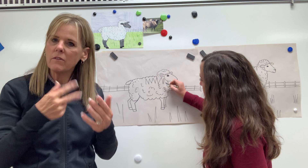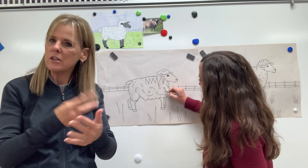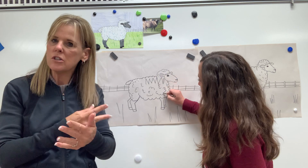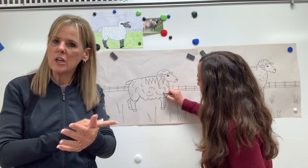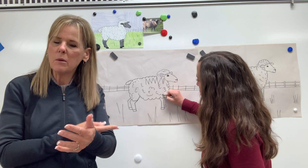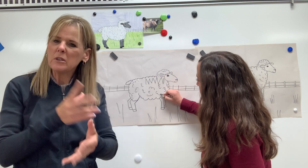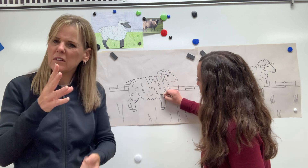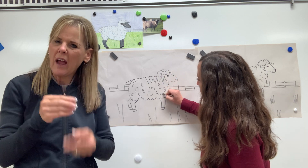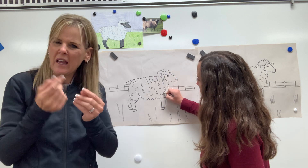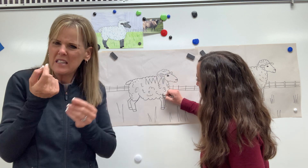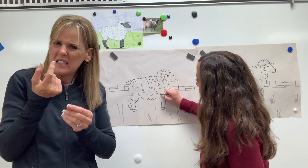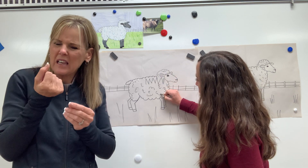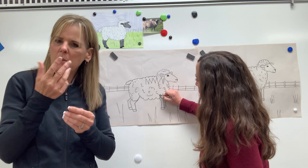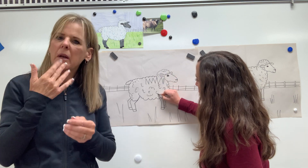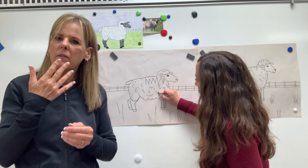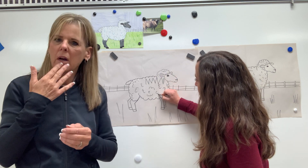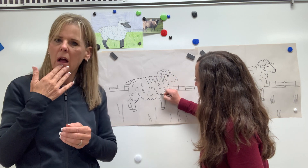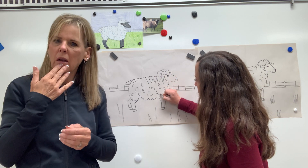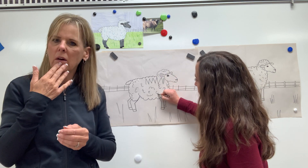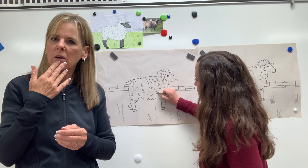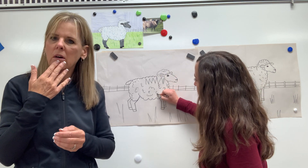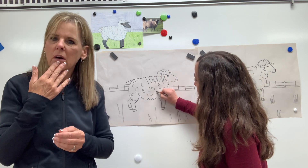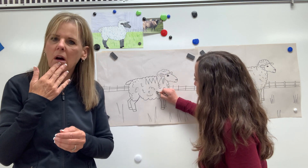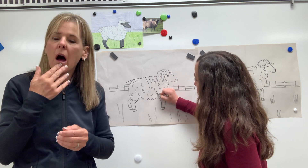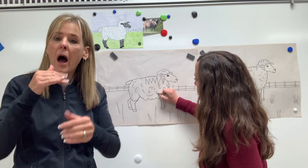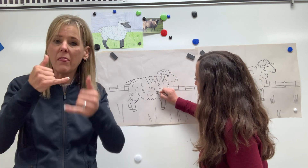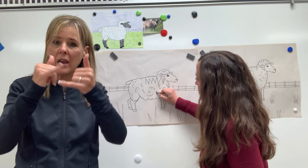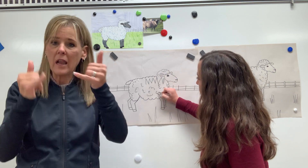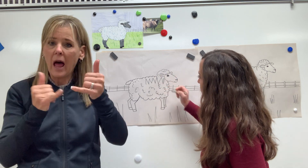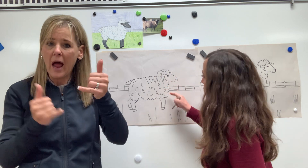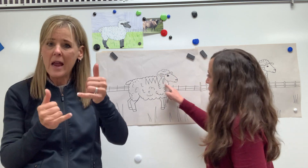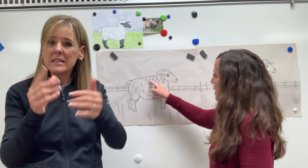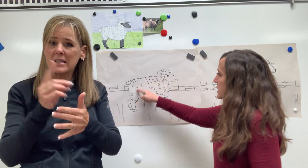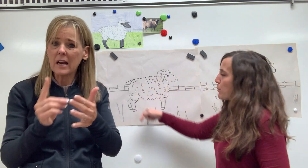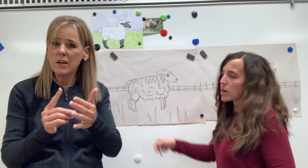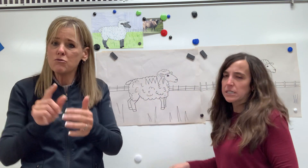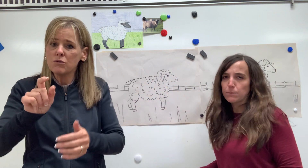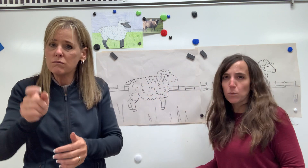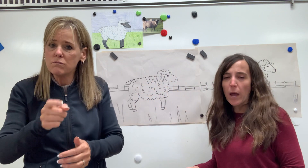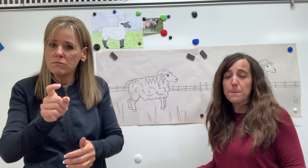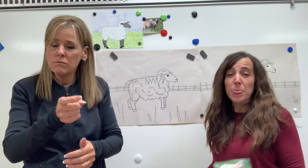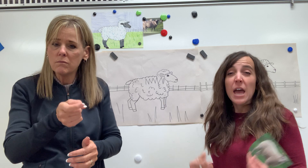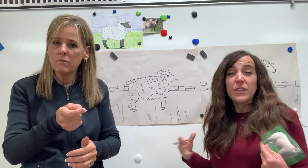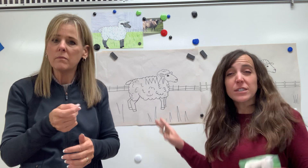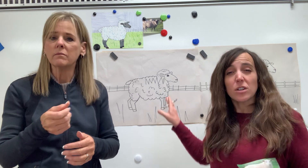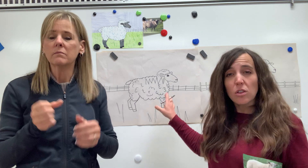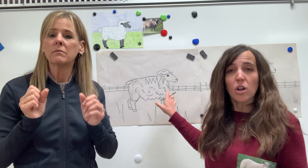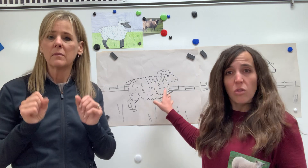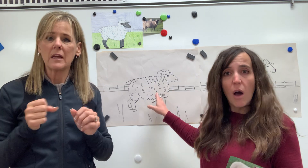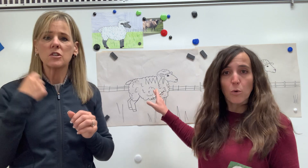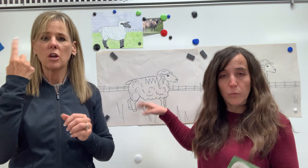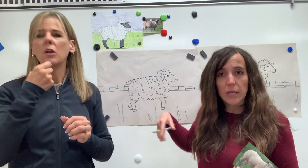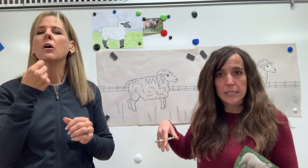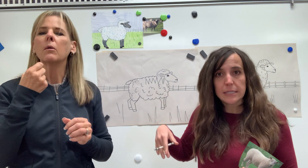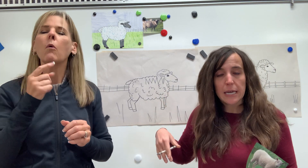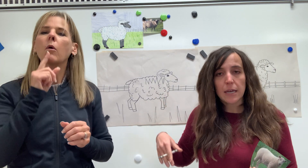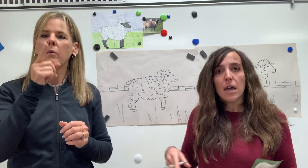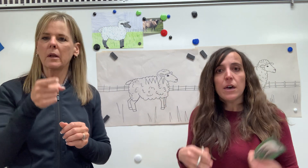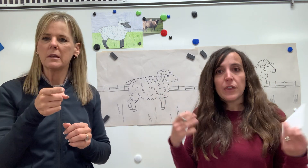a little bit of a color on top of the lines that I drew, even if I want his body to be white, that's gonna look a lot more realistic than